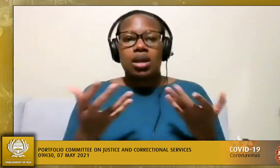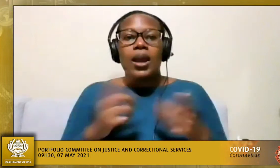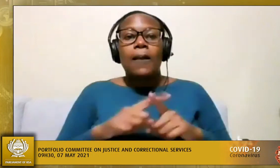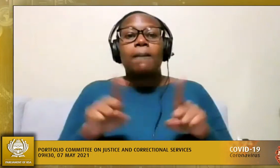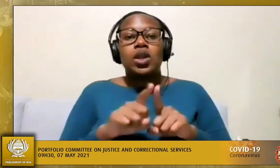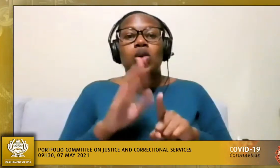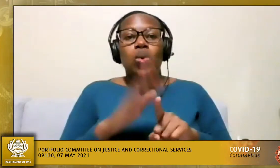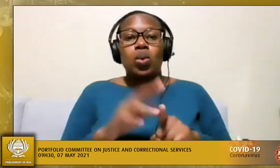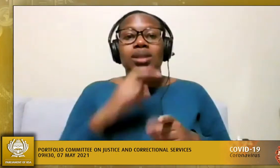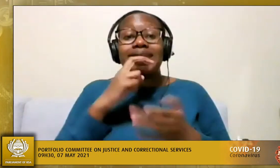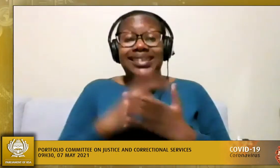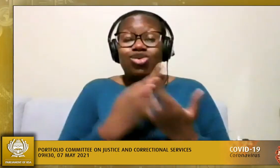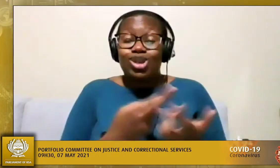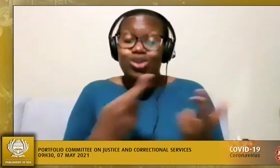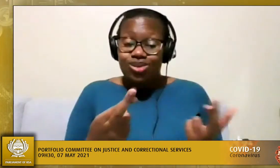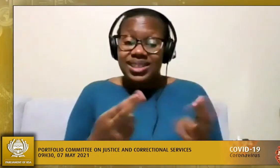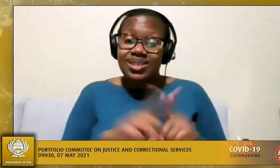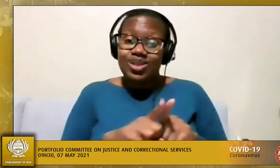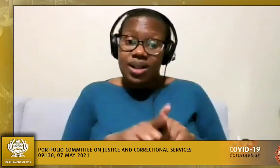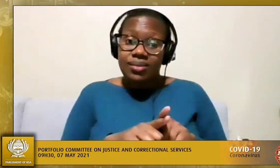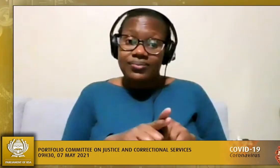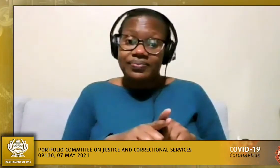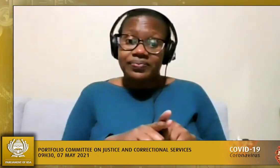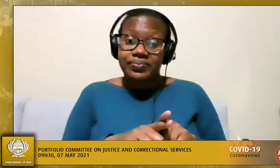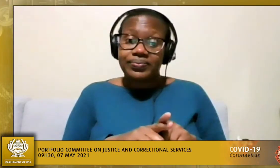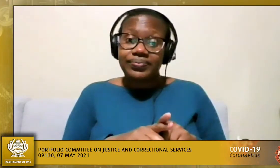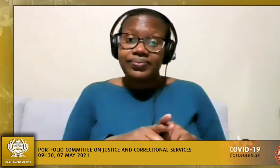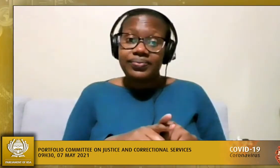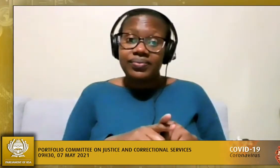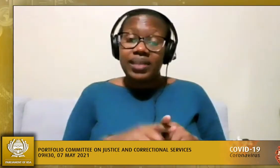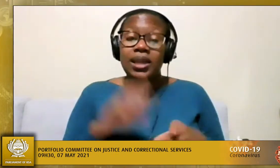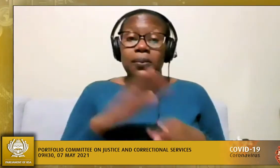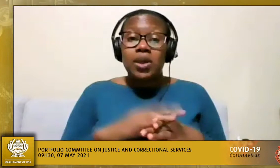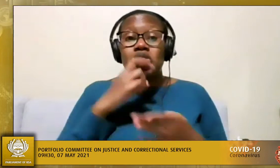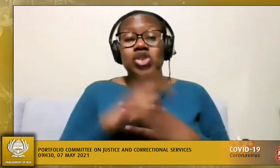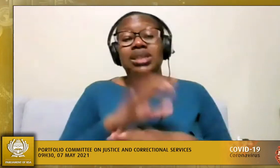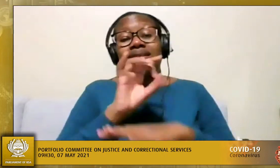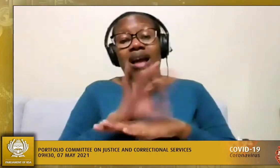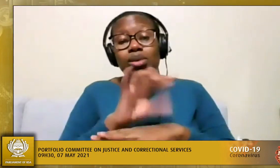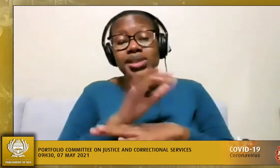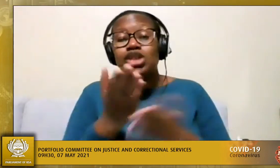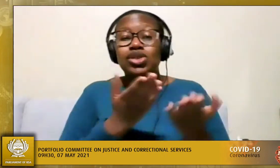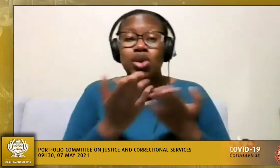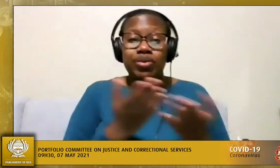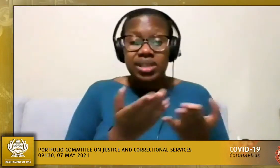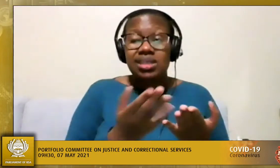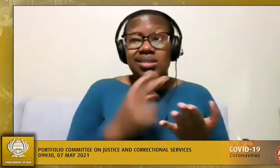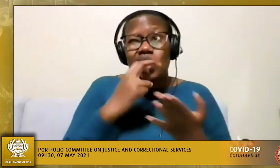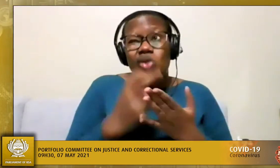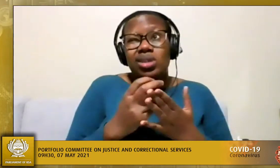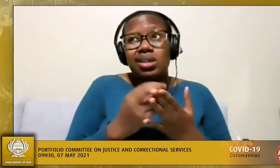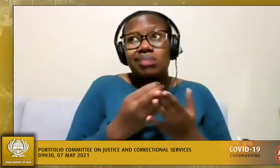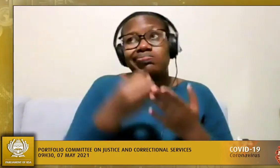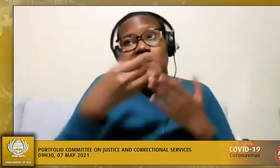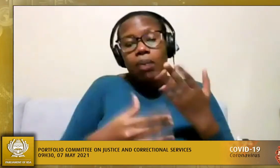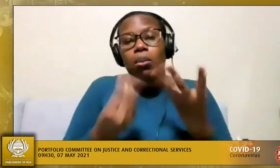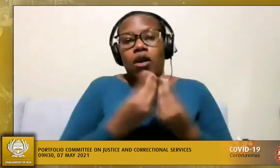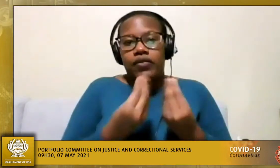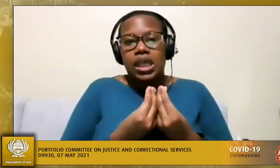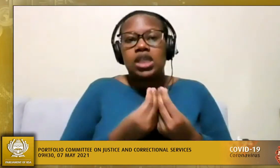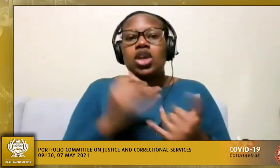it will also need resources and because you need counseling services we need quite a number of things to have a